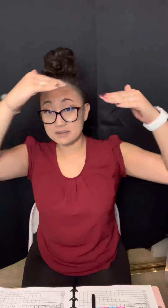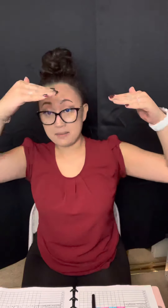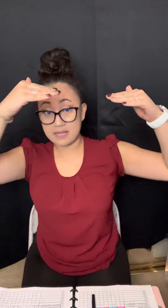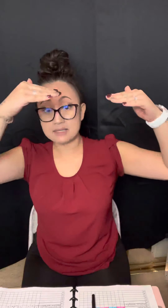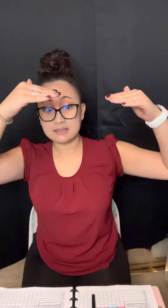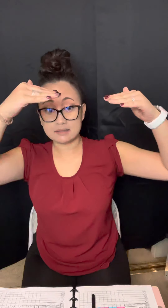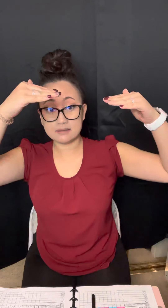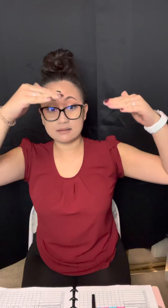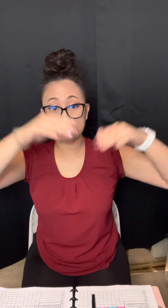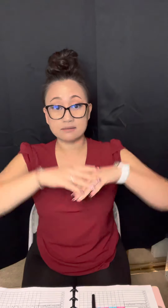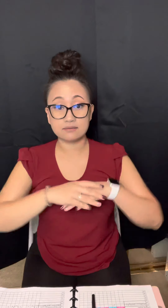in February